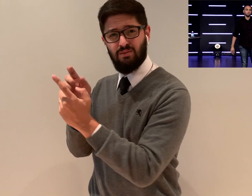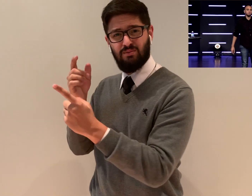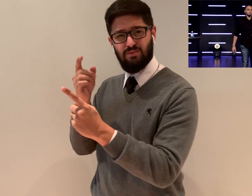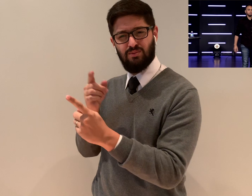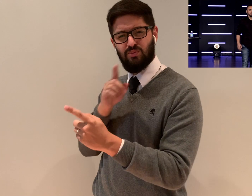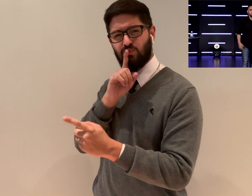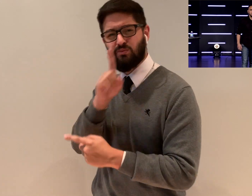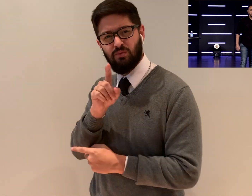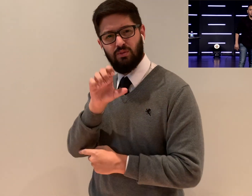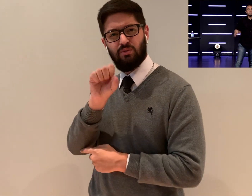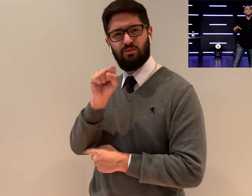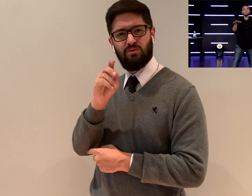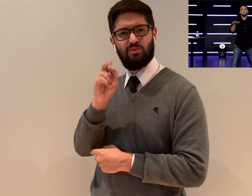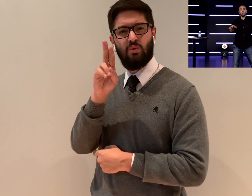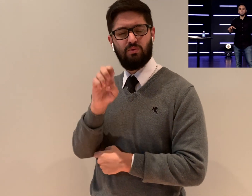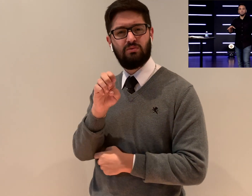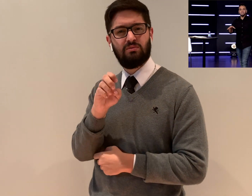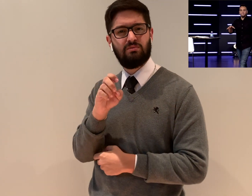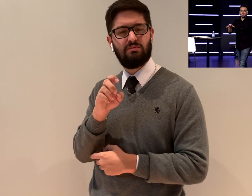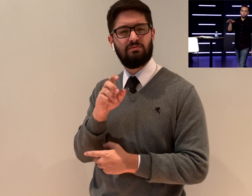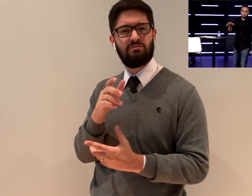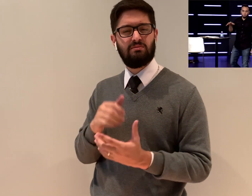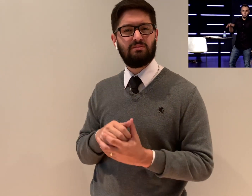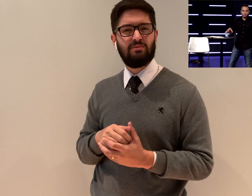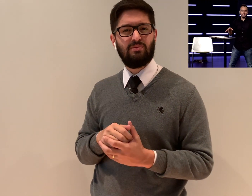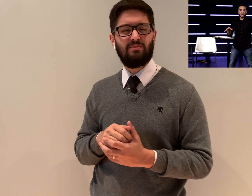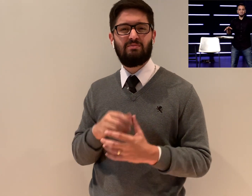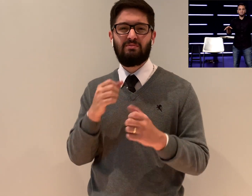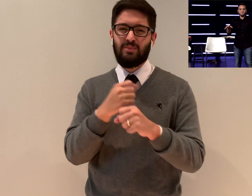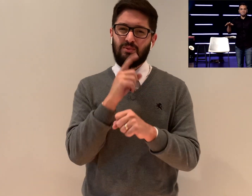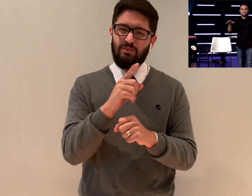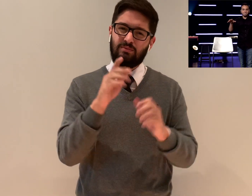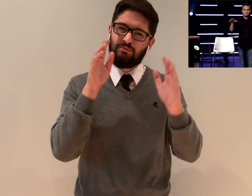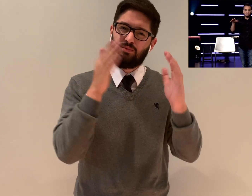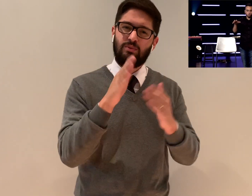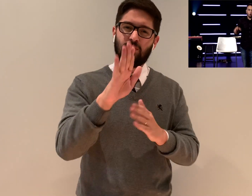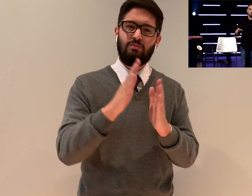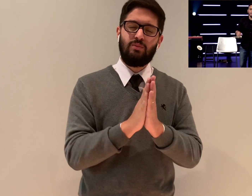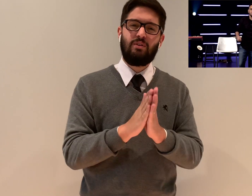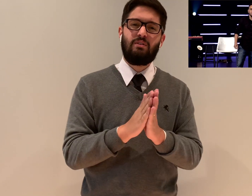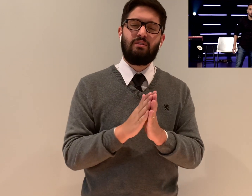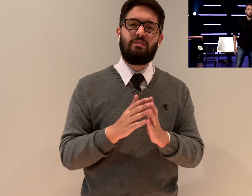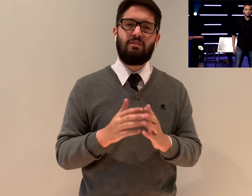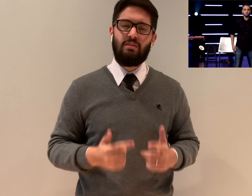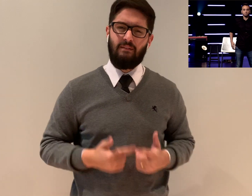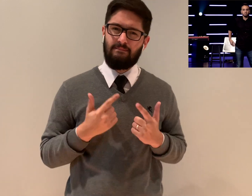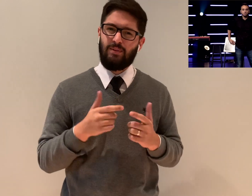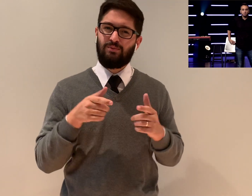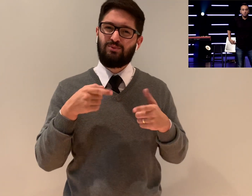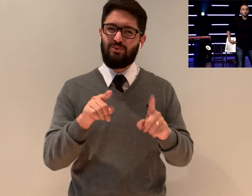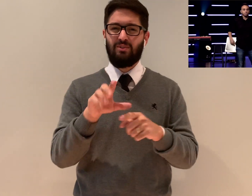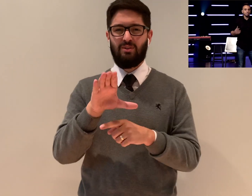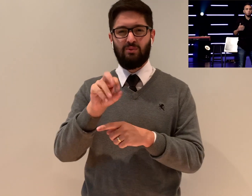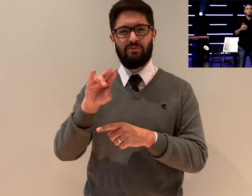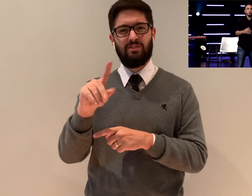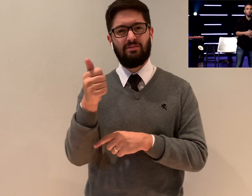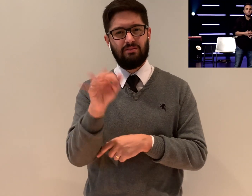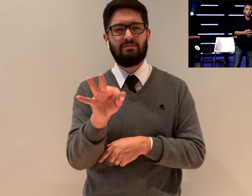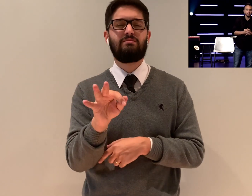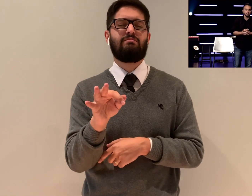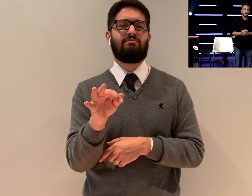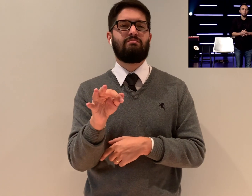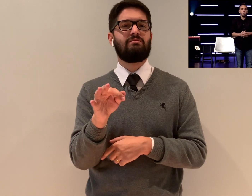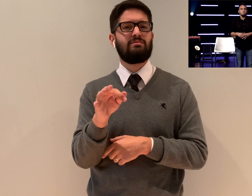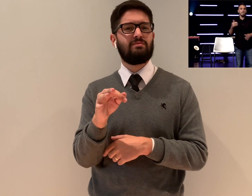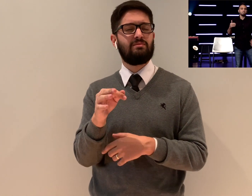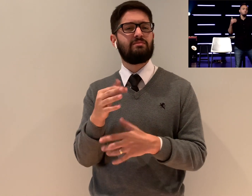source? Be devoted to your prayer life in this COVID-19 crisis. Here's the next point that I want you to